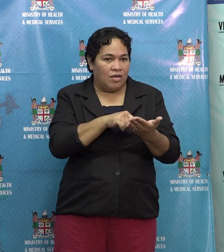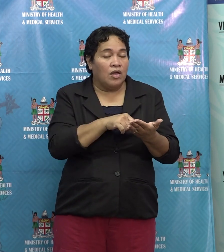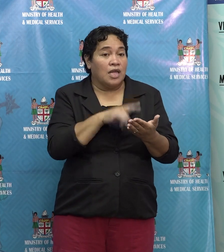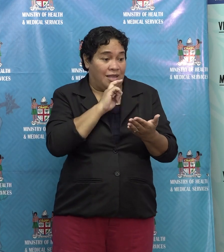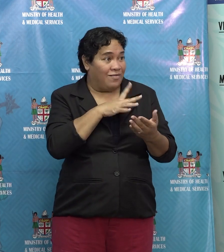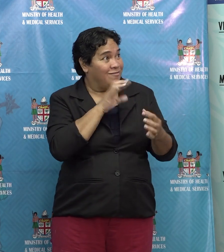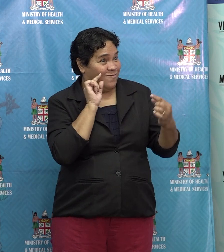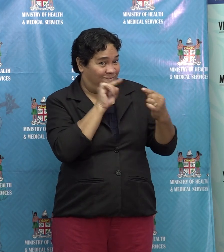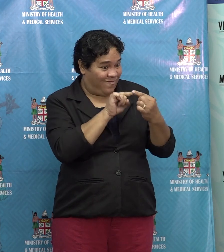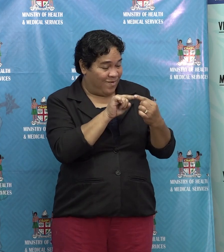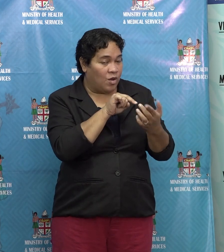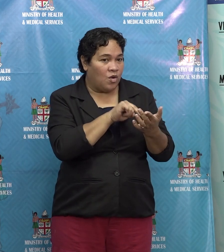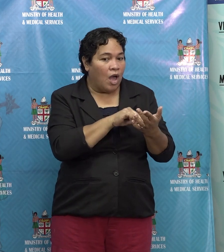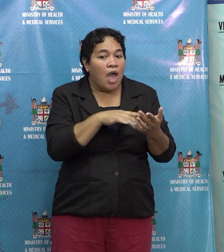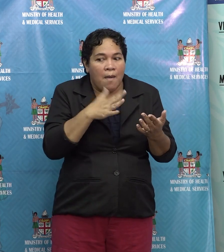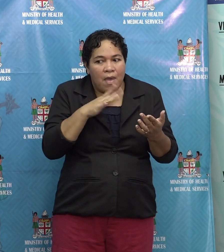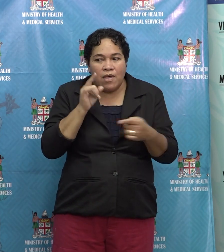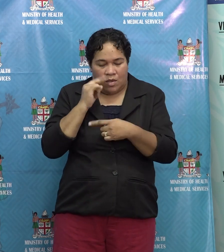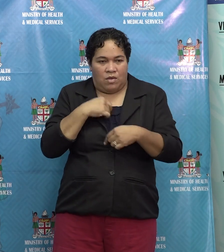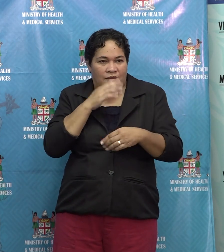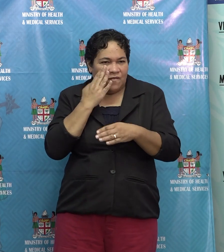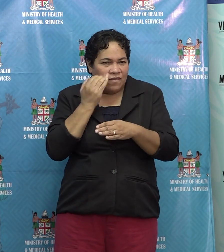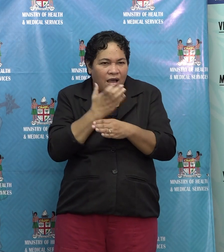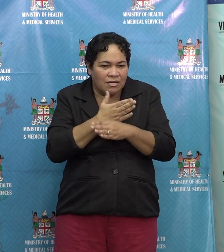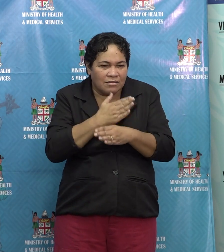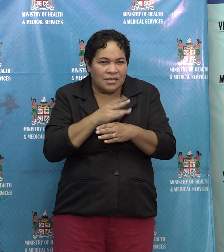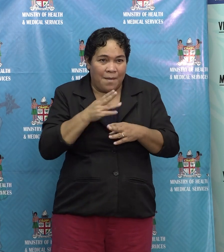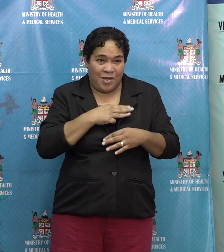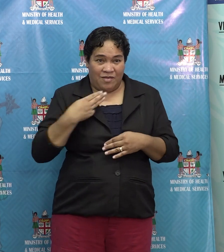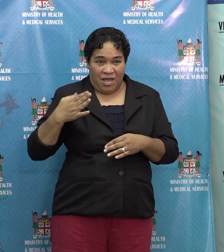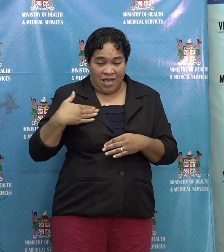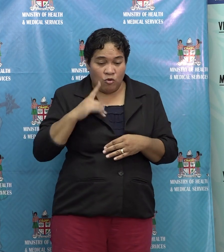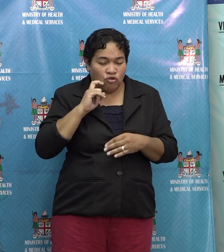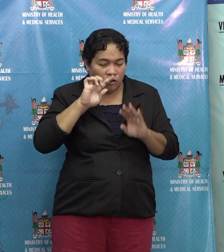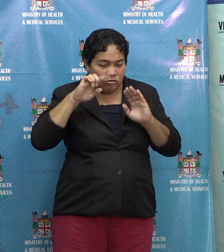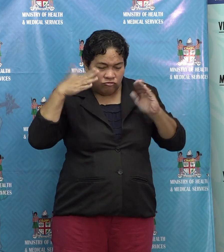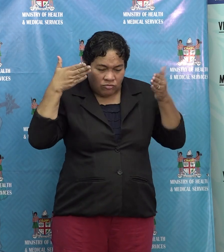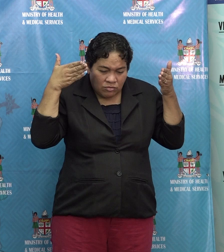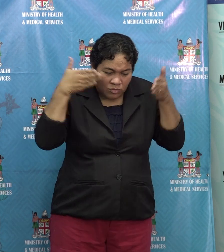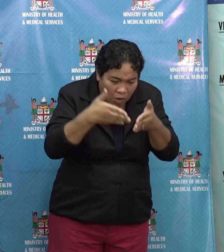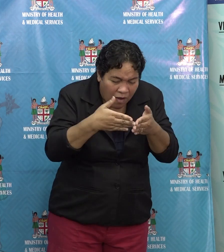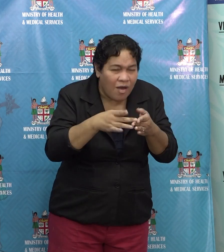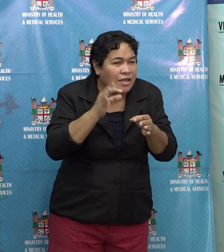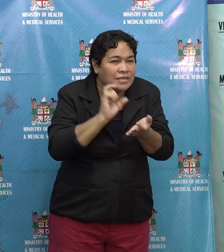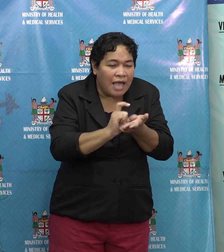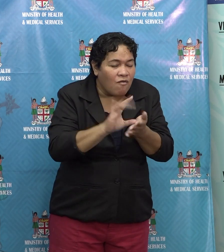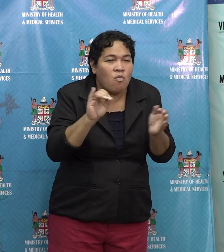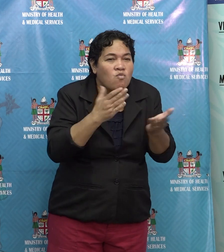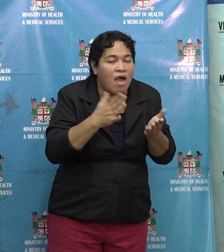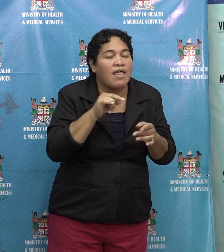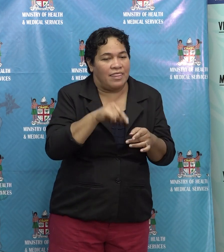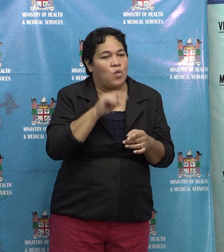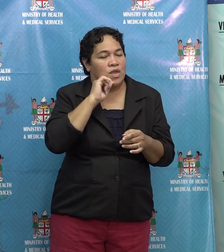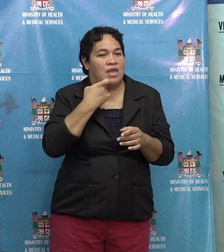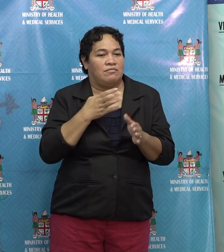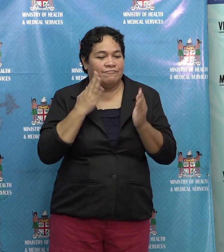source, and we find other areas that we can work with that can allow us to narrow down our response, we will do that.